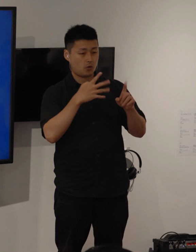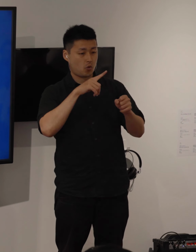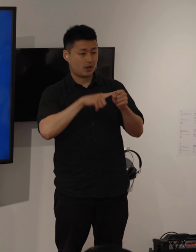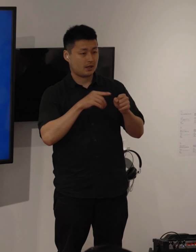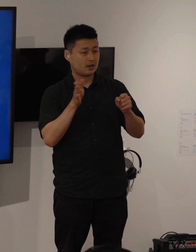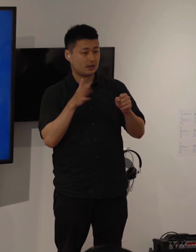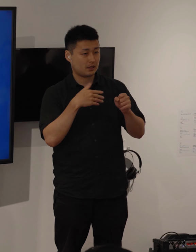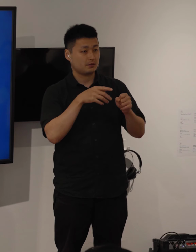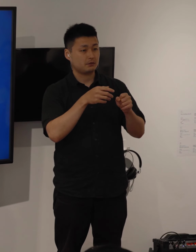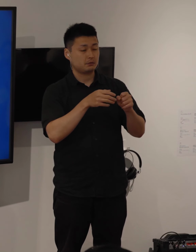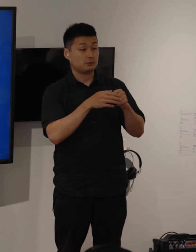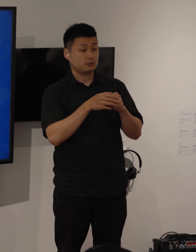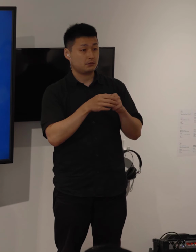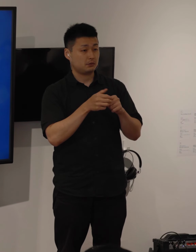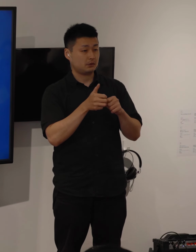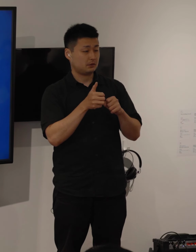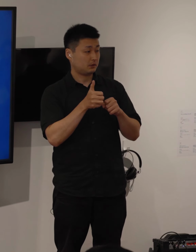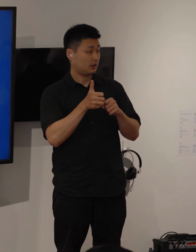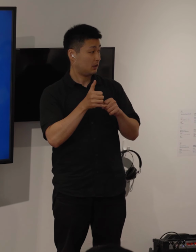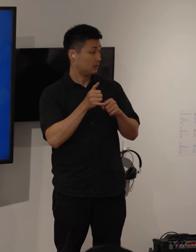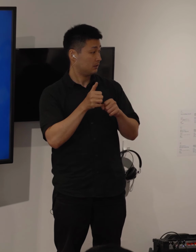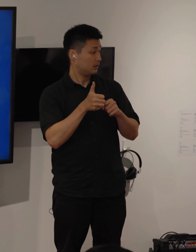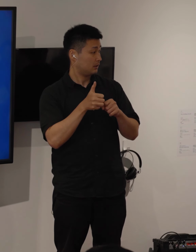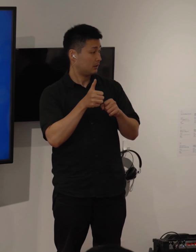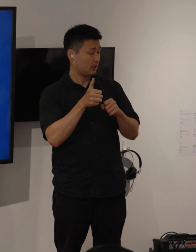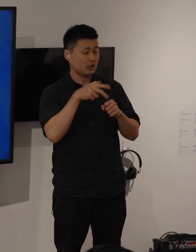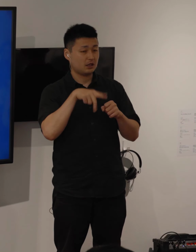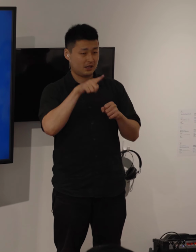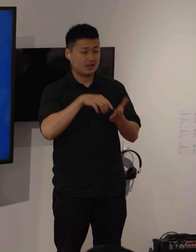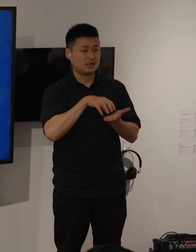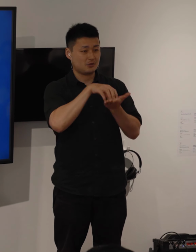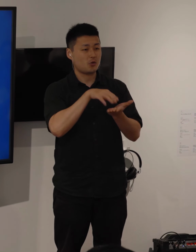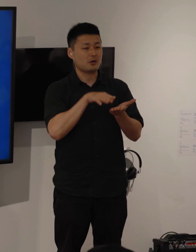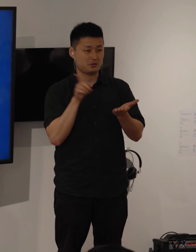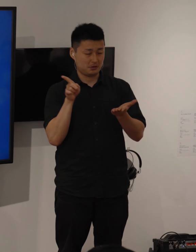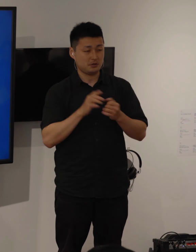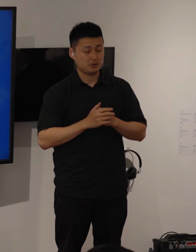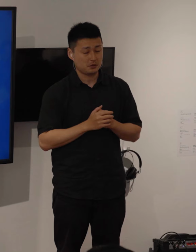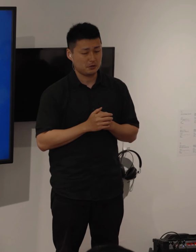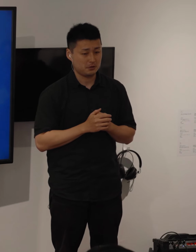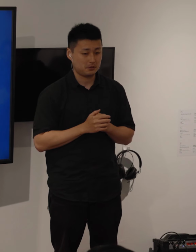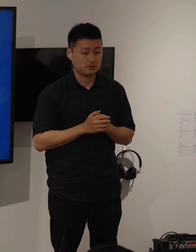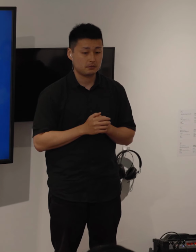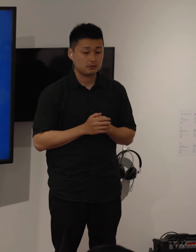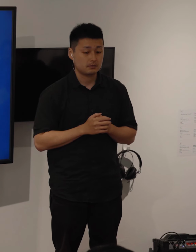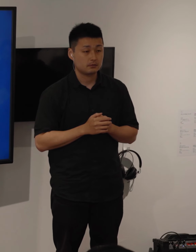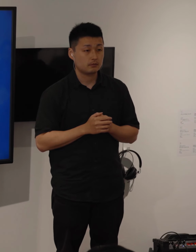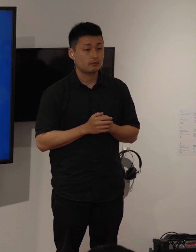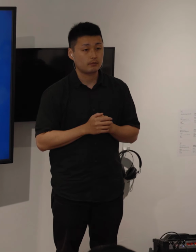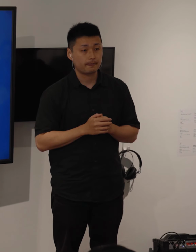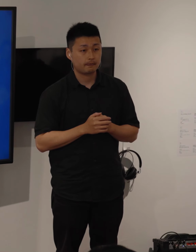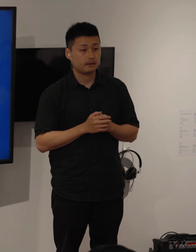give recognition to British artists who are doing, who at that moment were doing